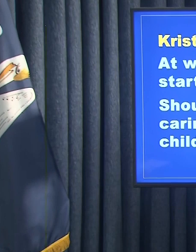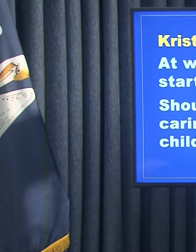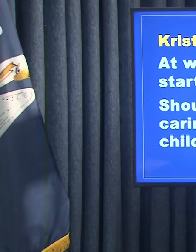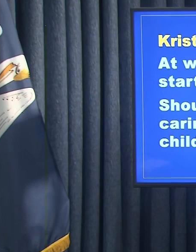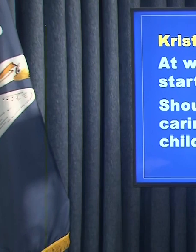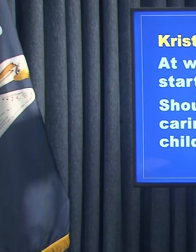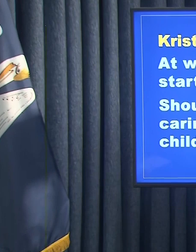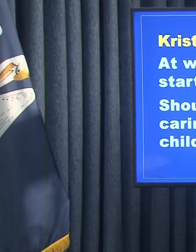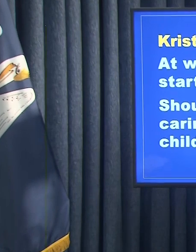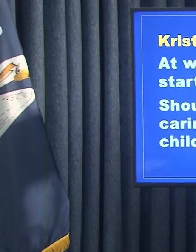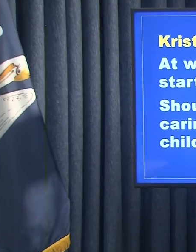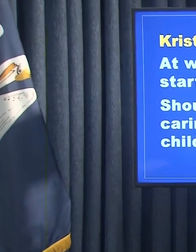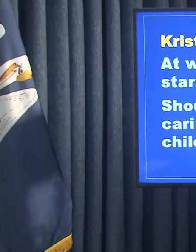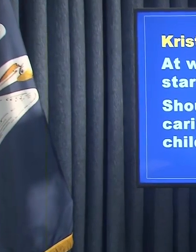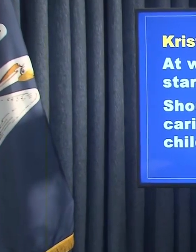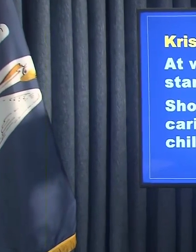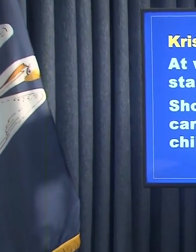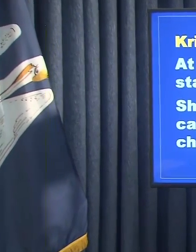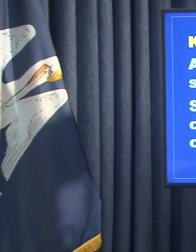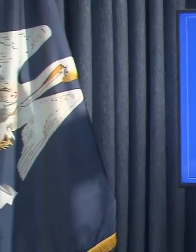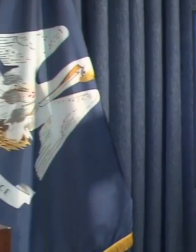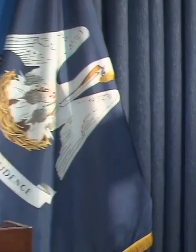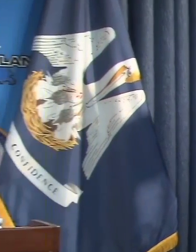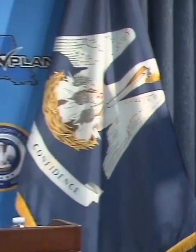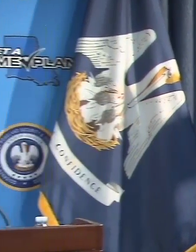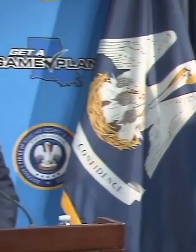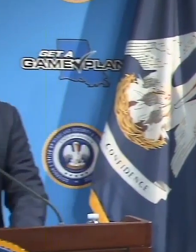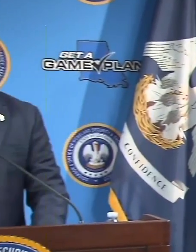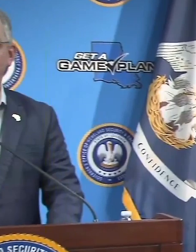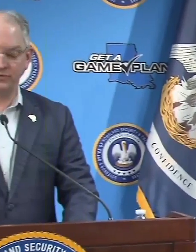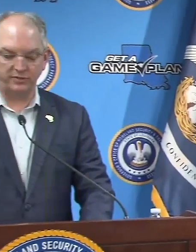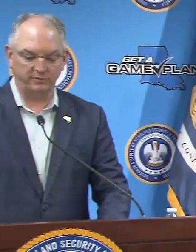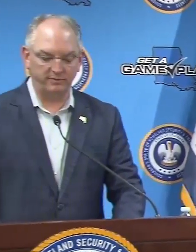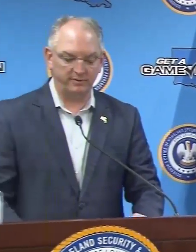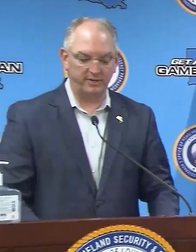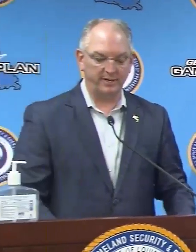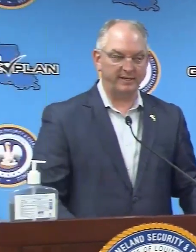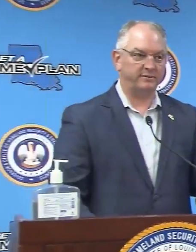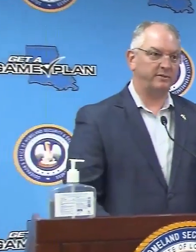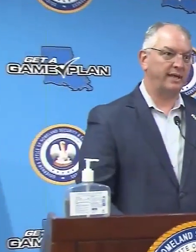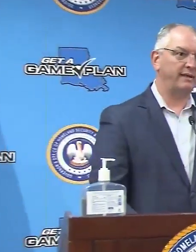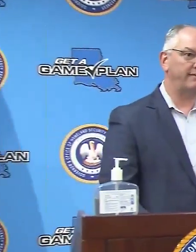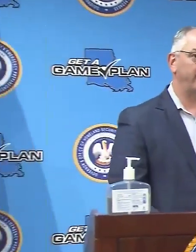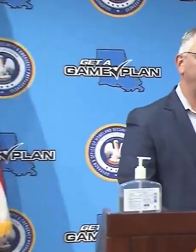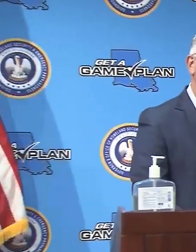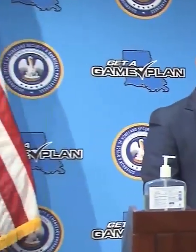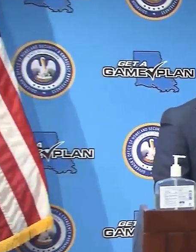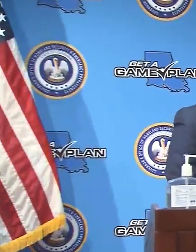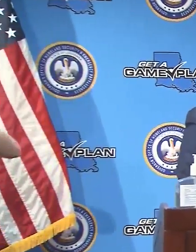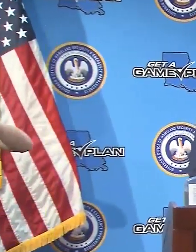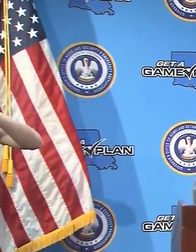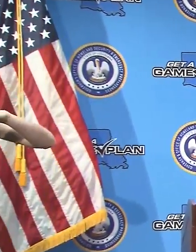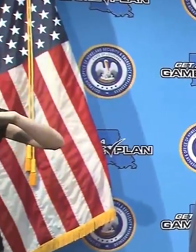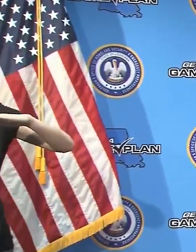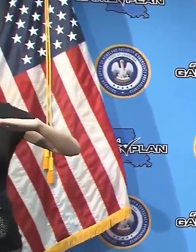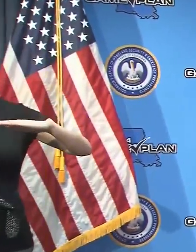masks? Masks are recommended for every person over the age of 2, unless that individual